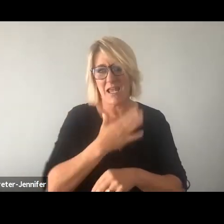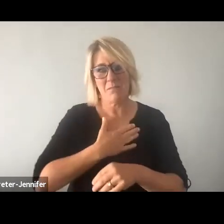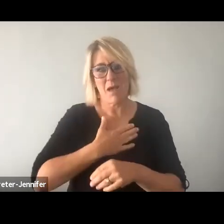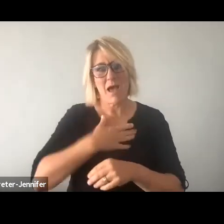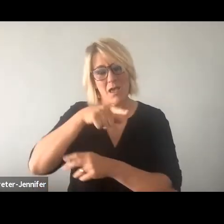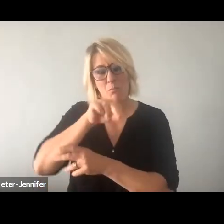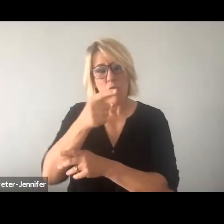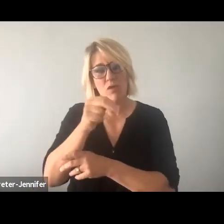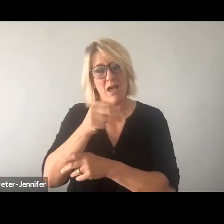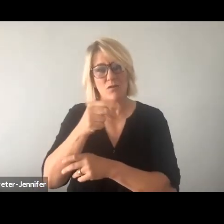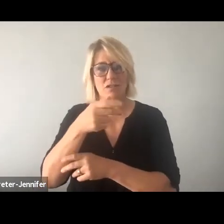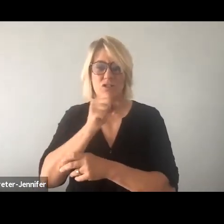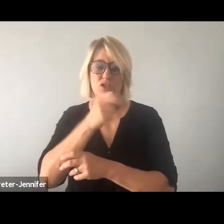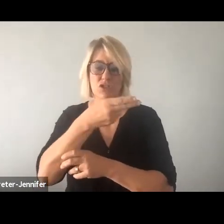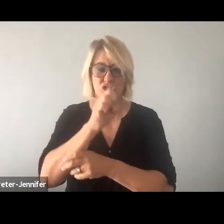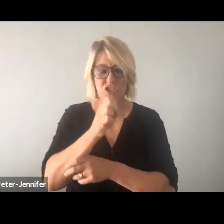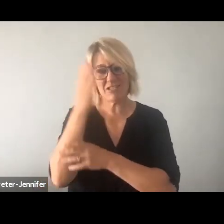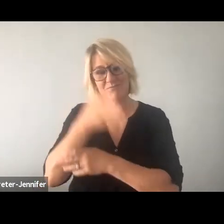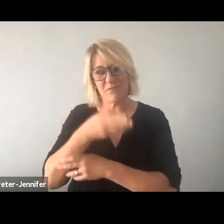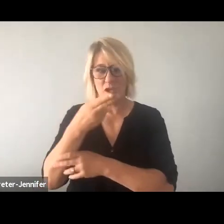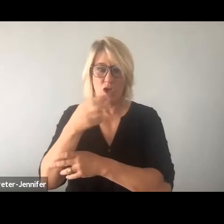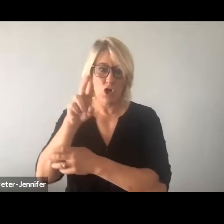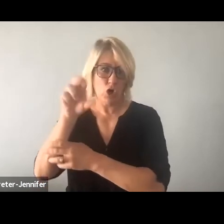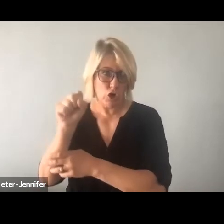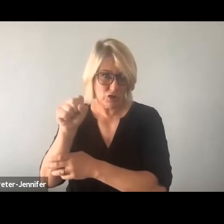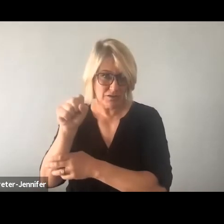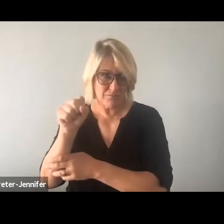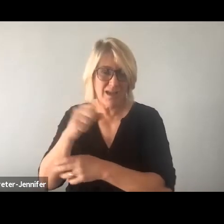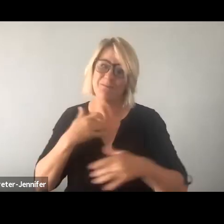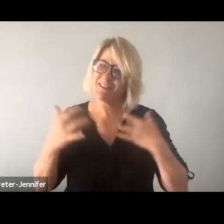and I'm really excited to be here.